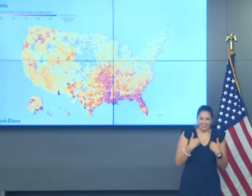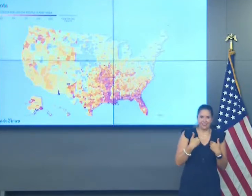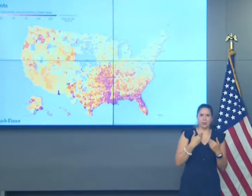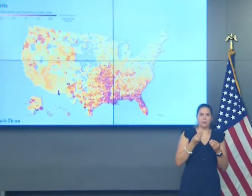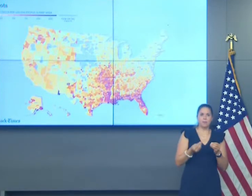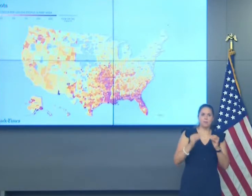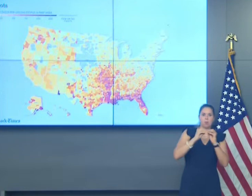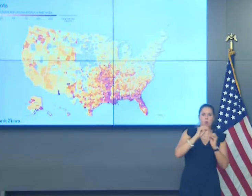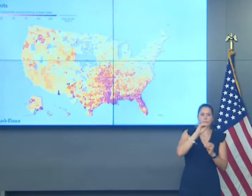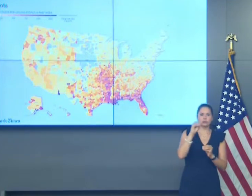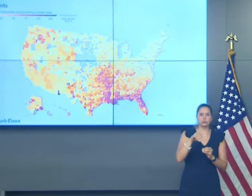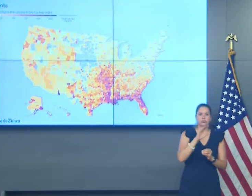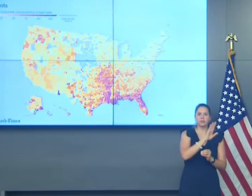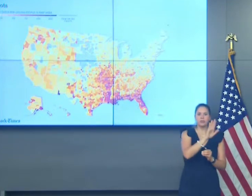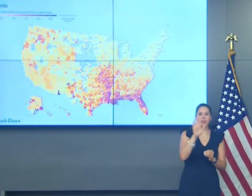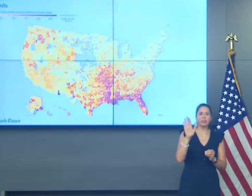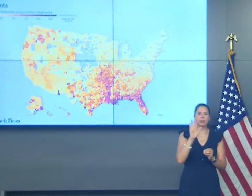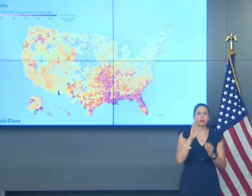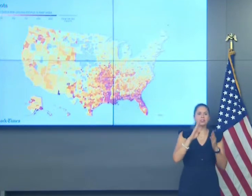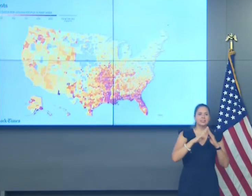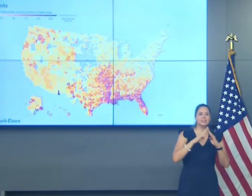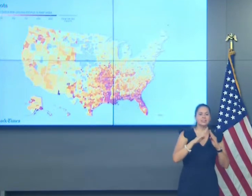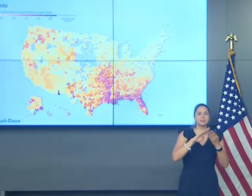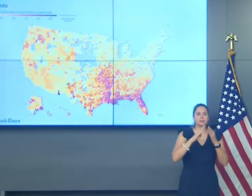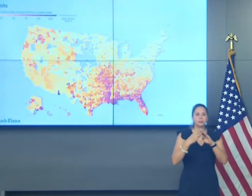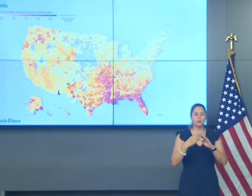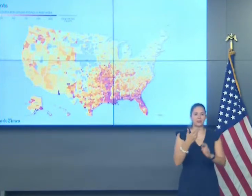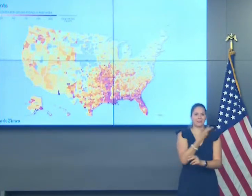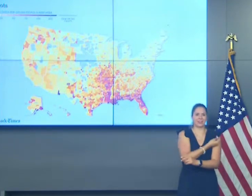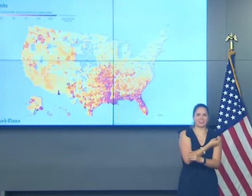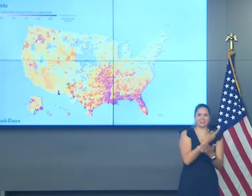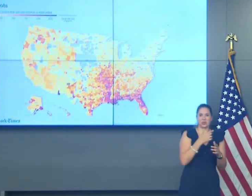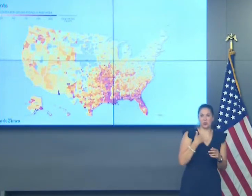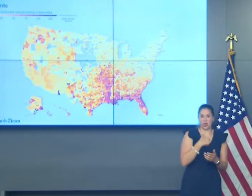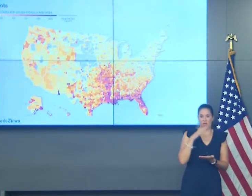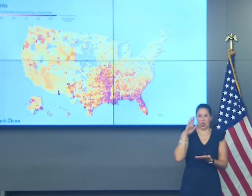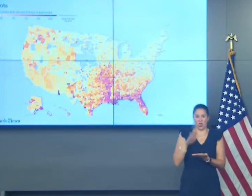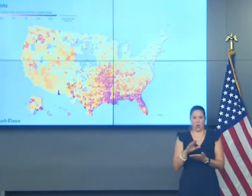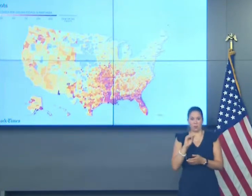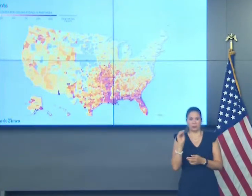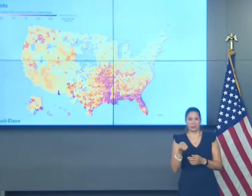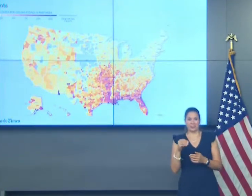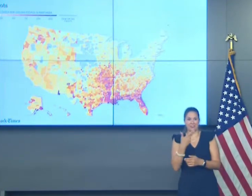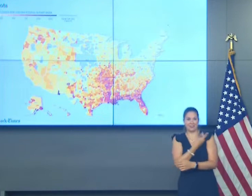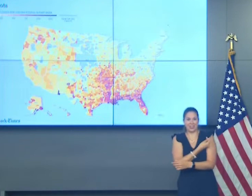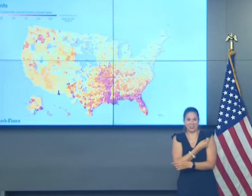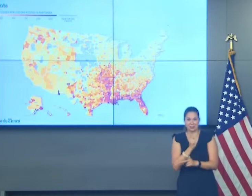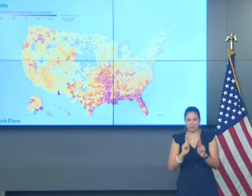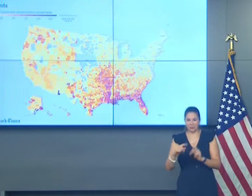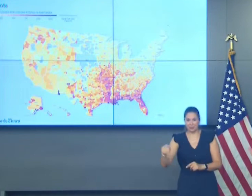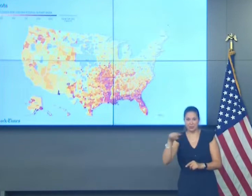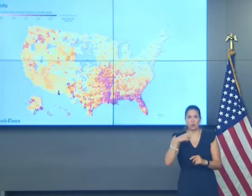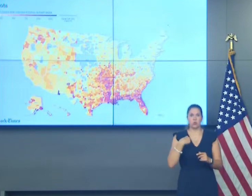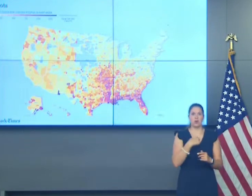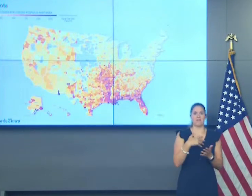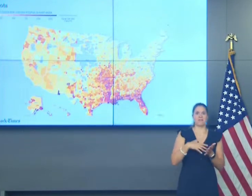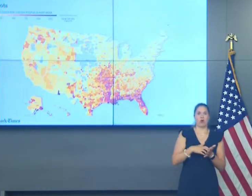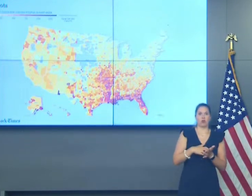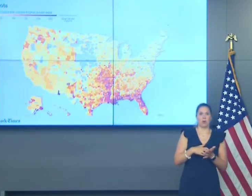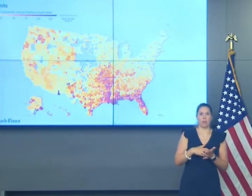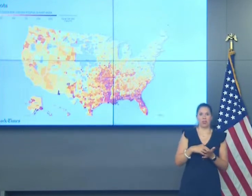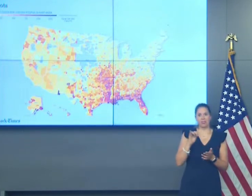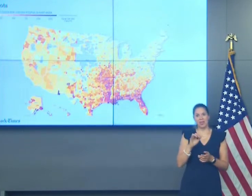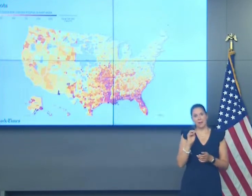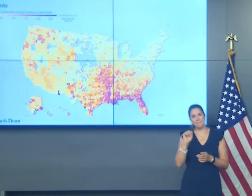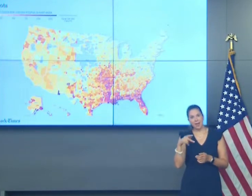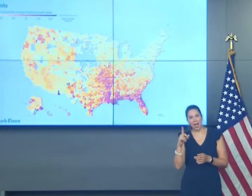they have more protection. Being amongst the lowest states in vaccination, we are amongst the most vulnerable, and that